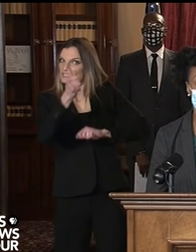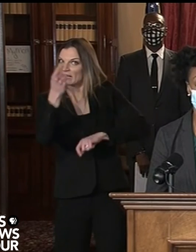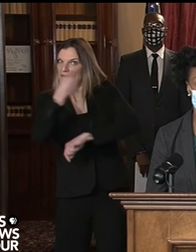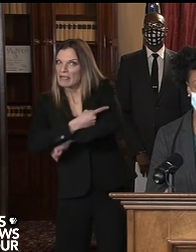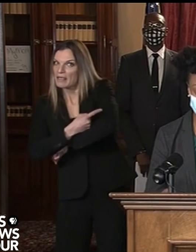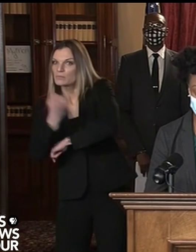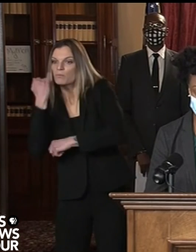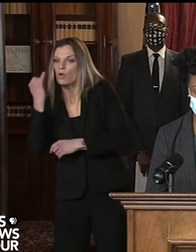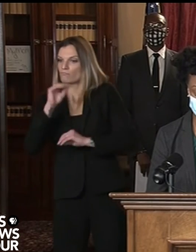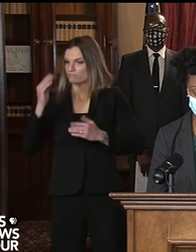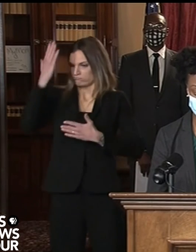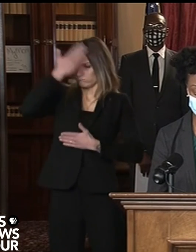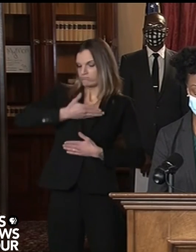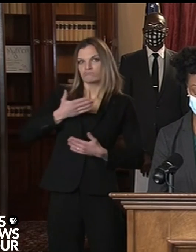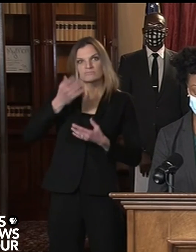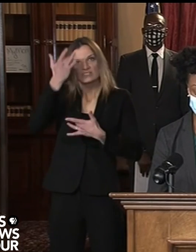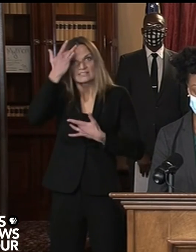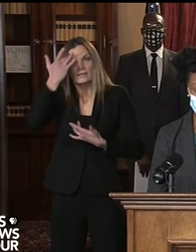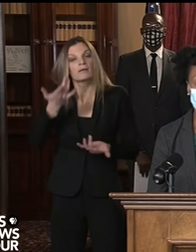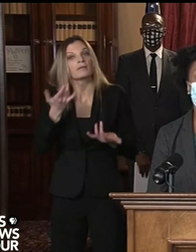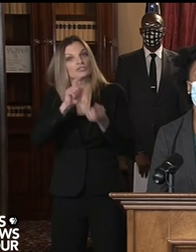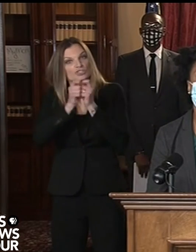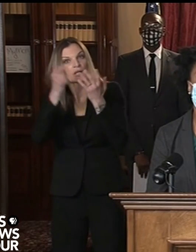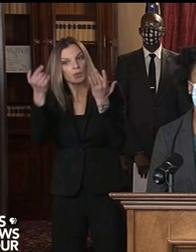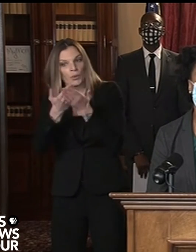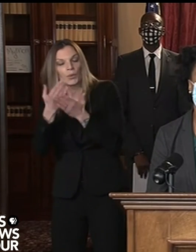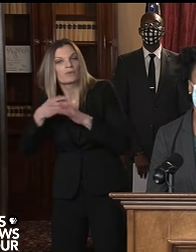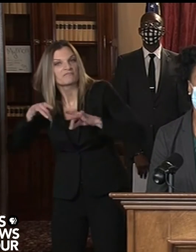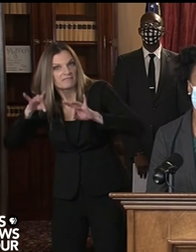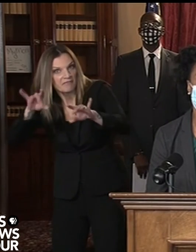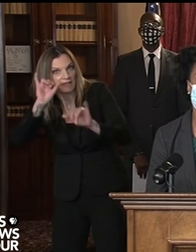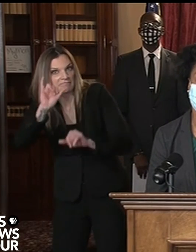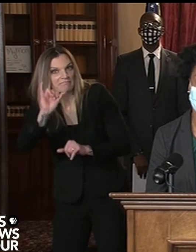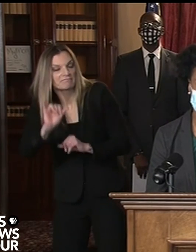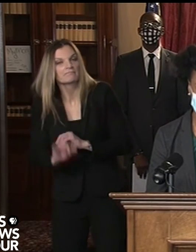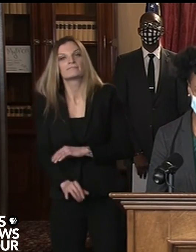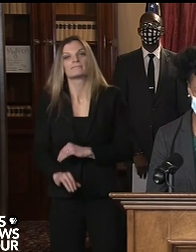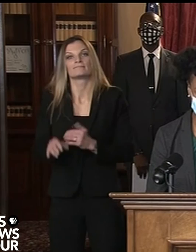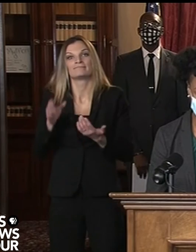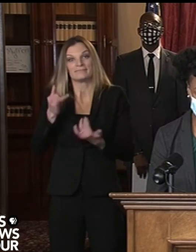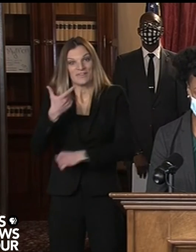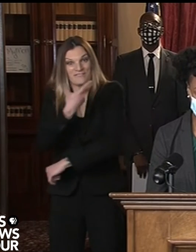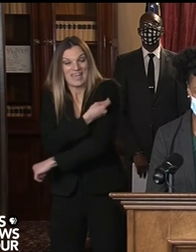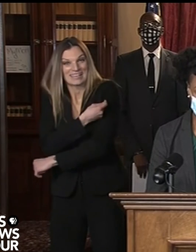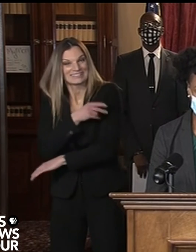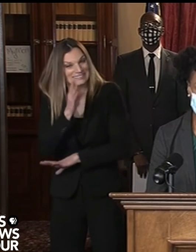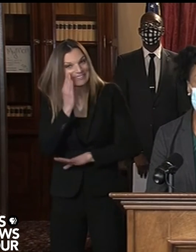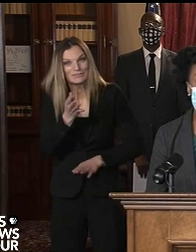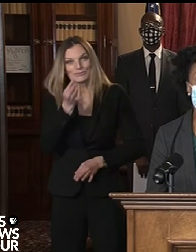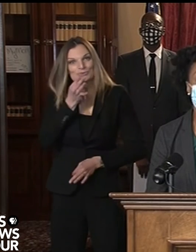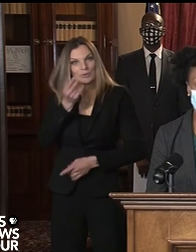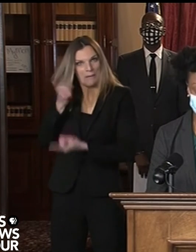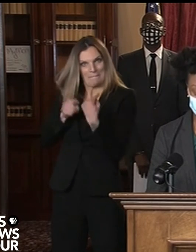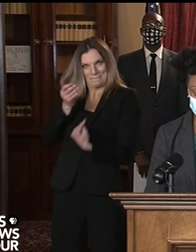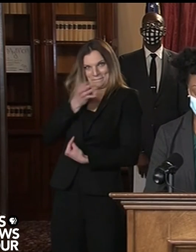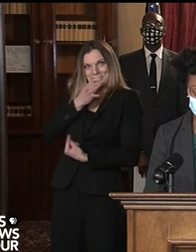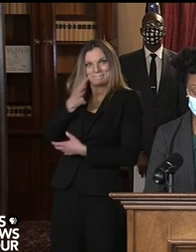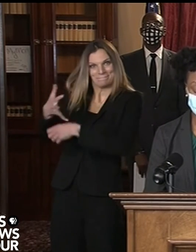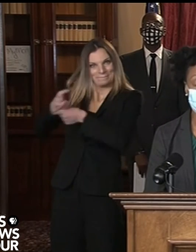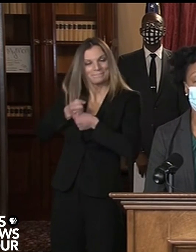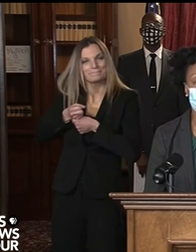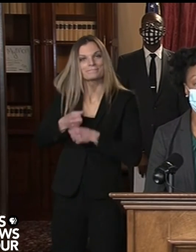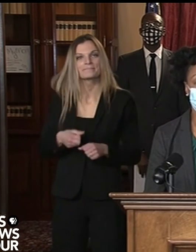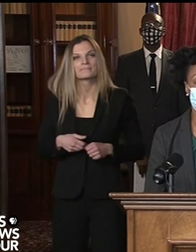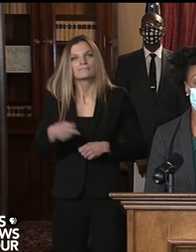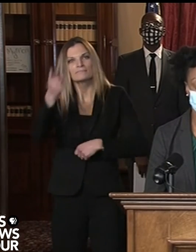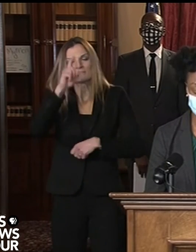is slowing over the past couple of weeks. And vaccines are coming very soon. Let's all think about how we can